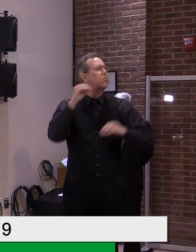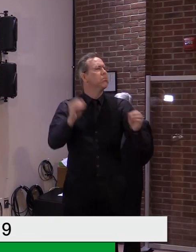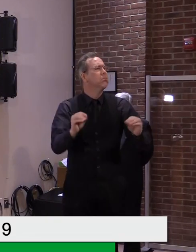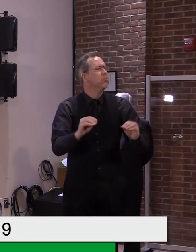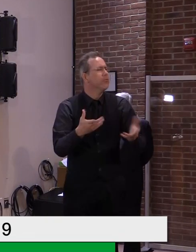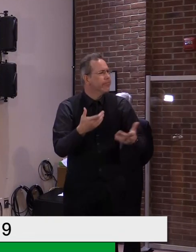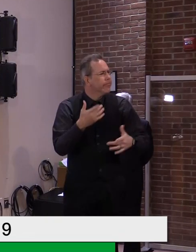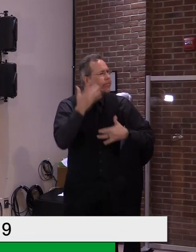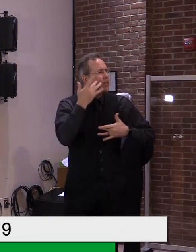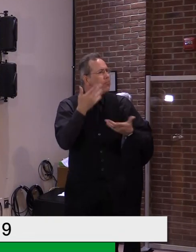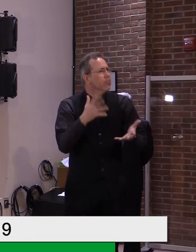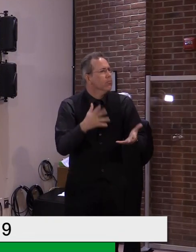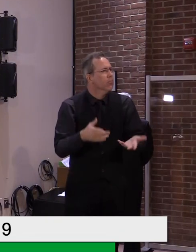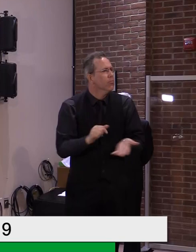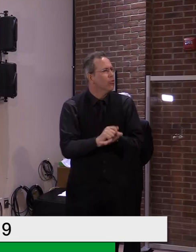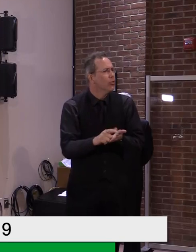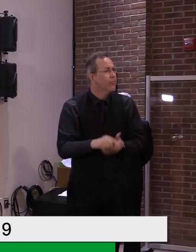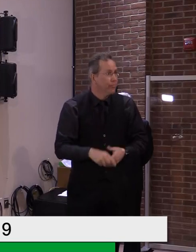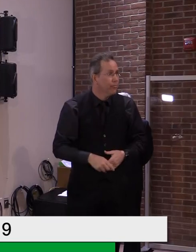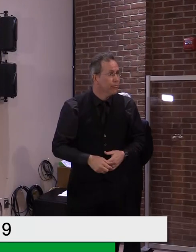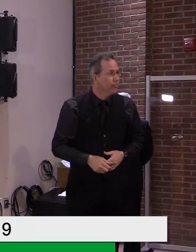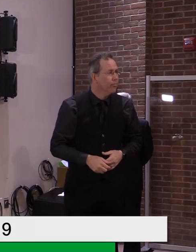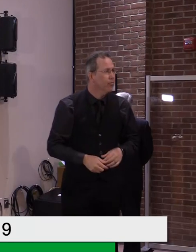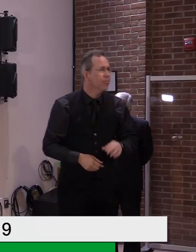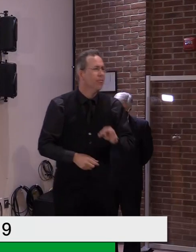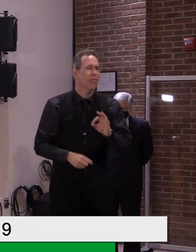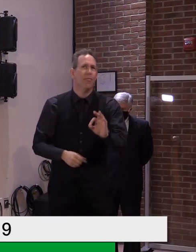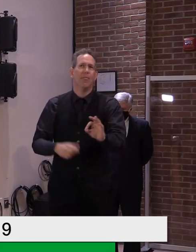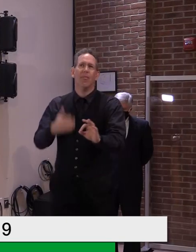That's good to hear. Thank you.